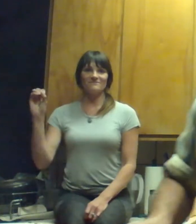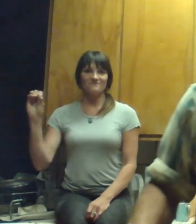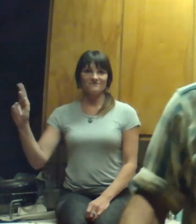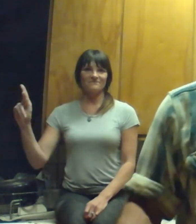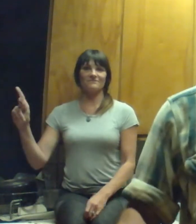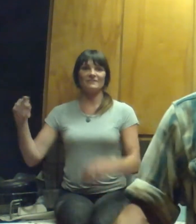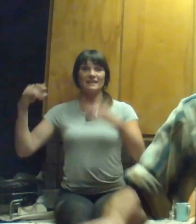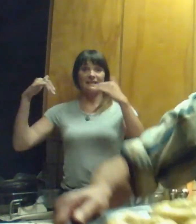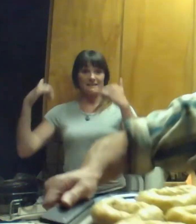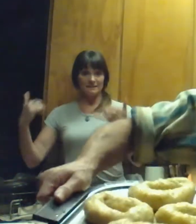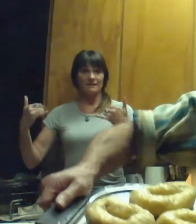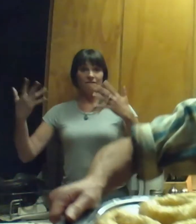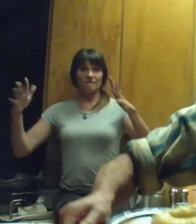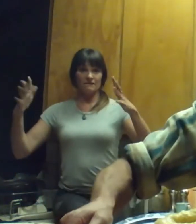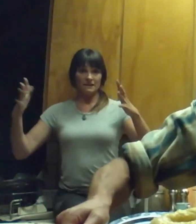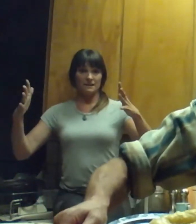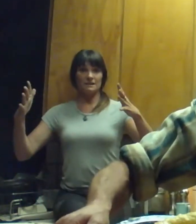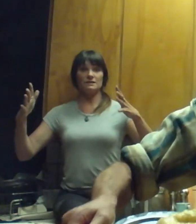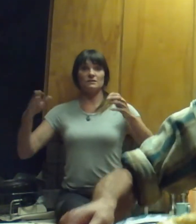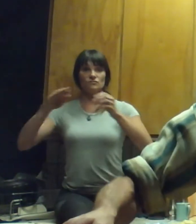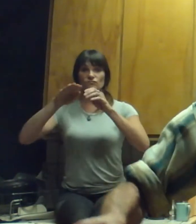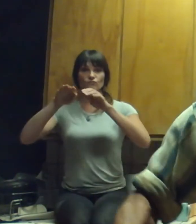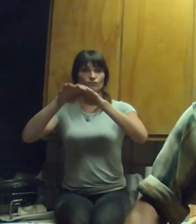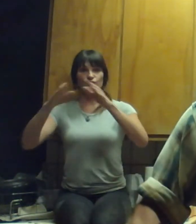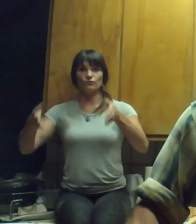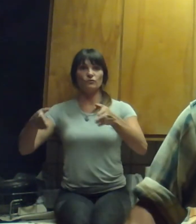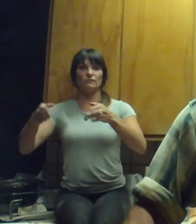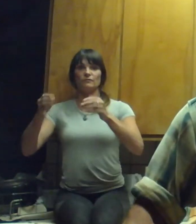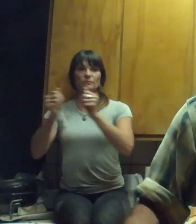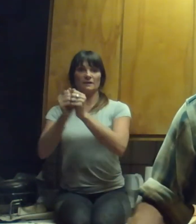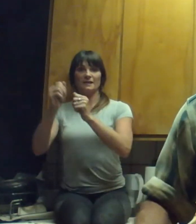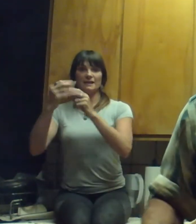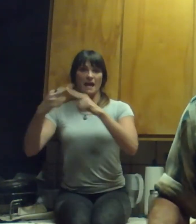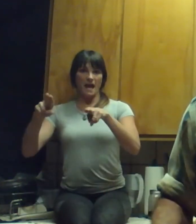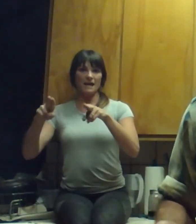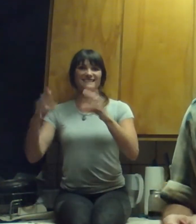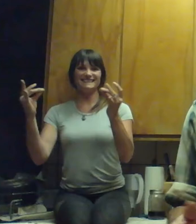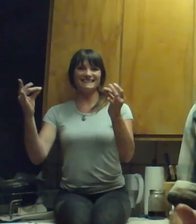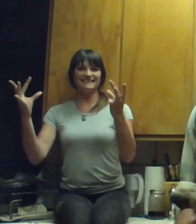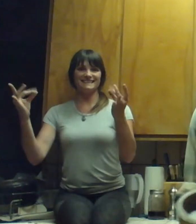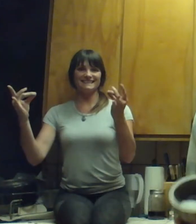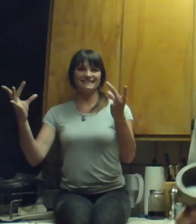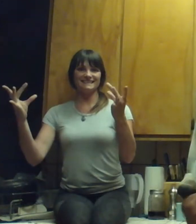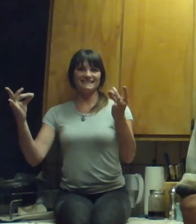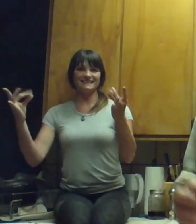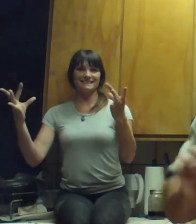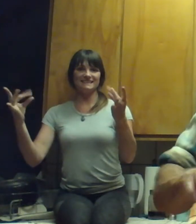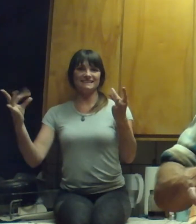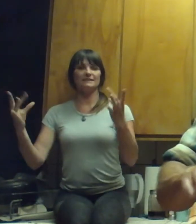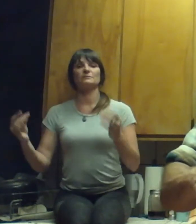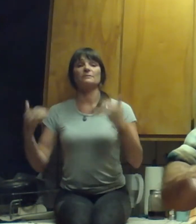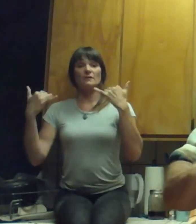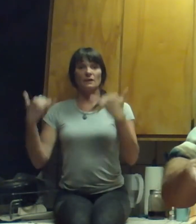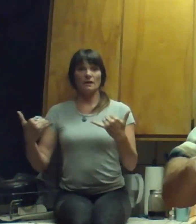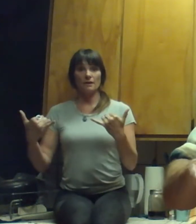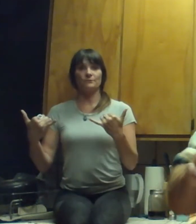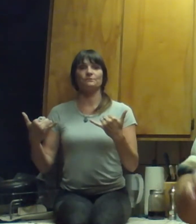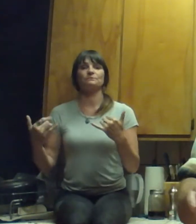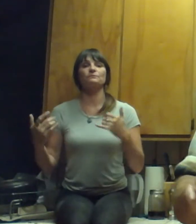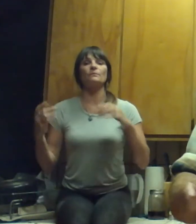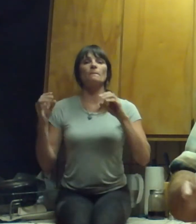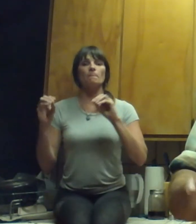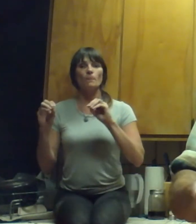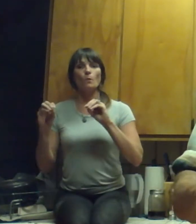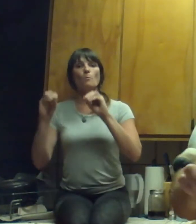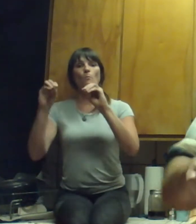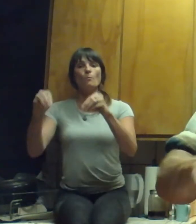So now I got my bagels all covered in egg, so they're sticky. And what we did was we took some coarse ground salt, we mashed it up